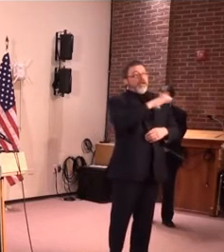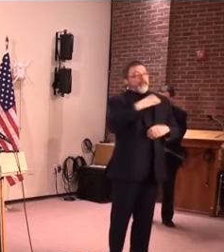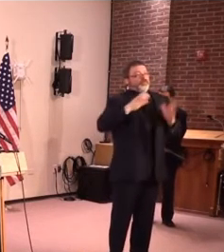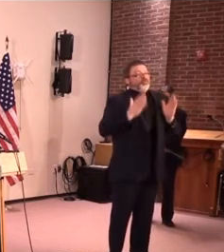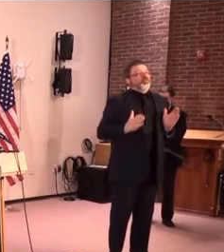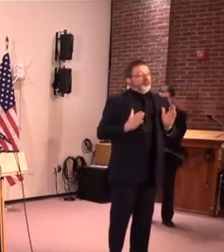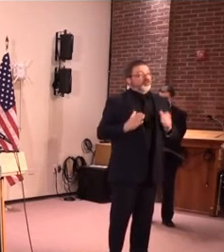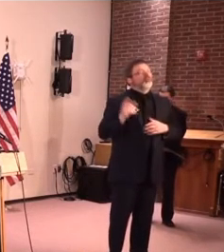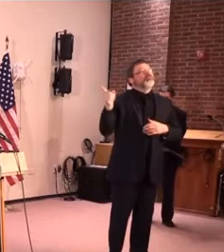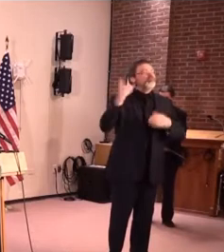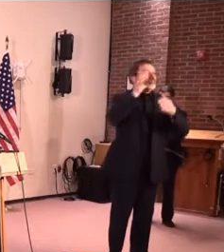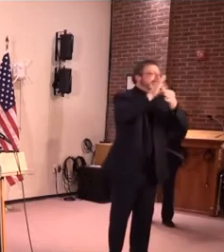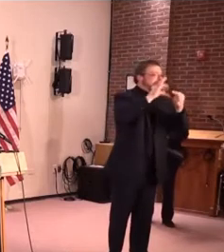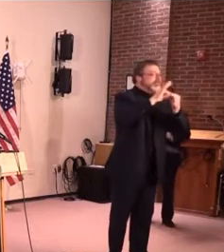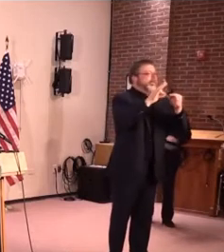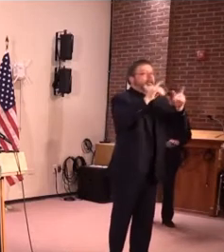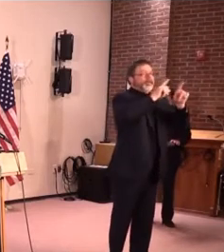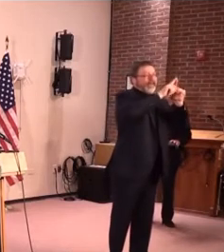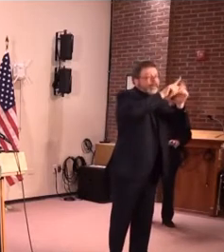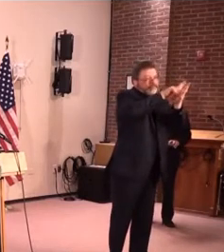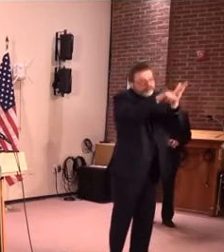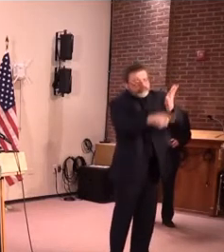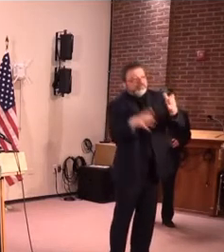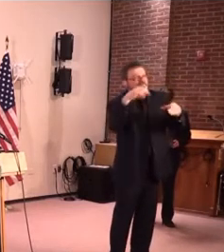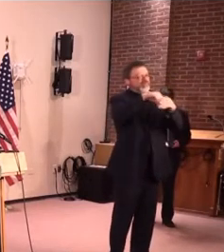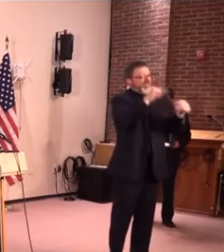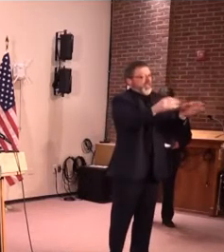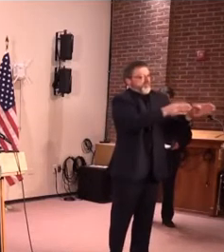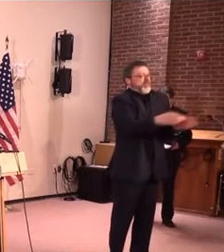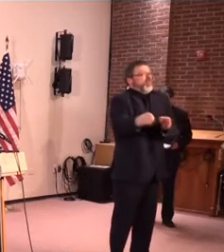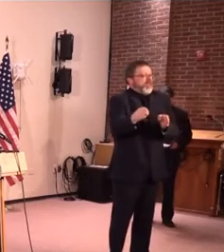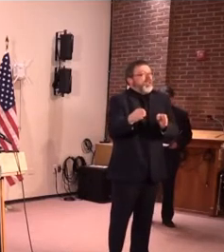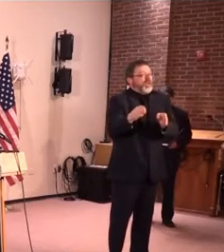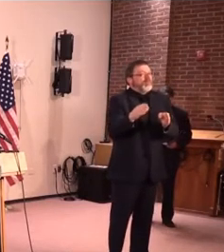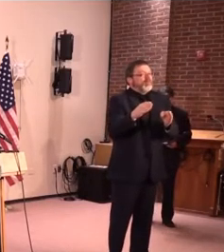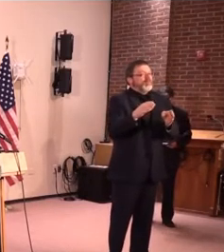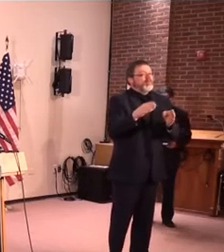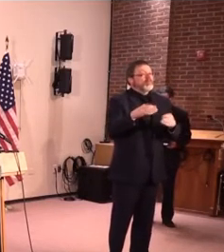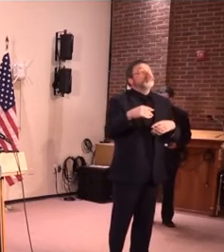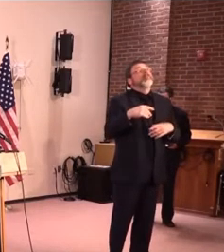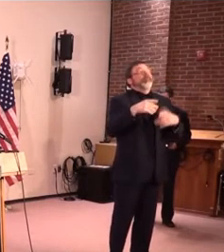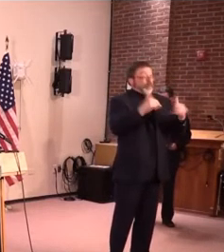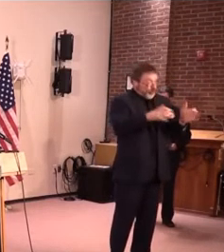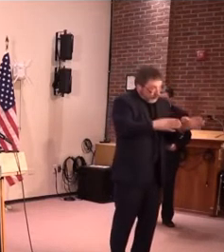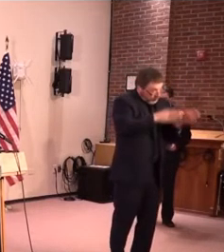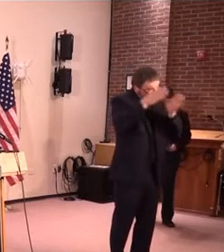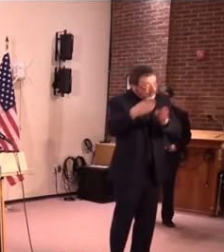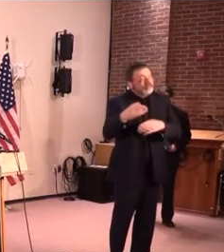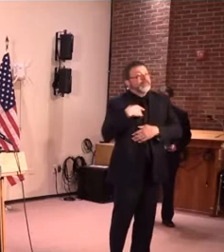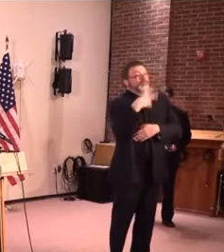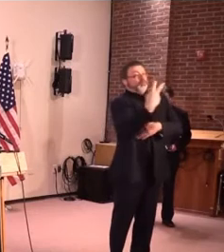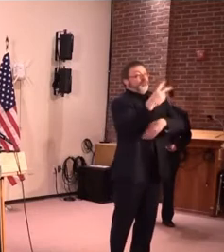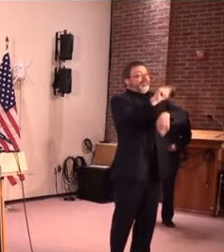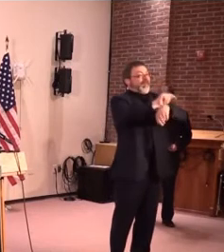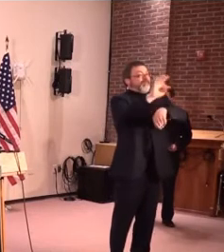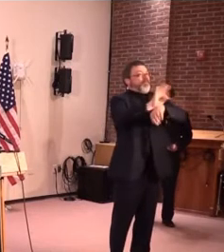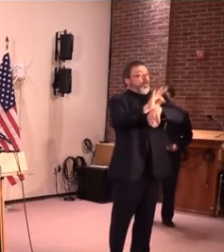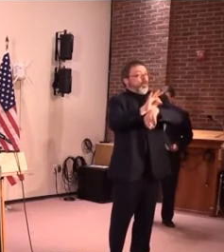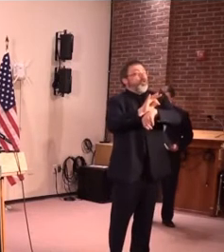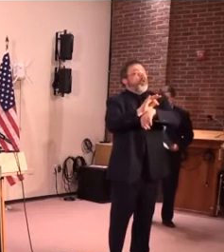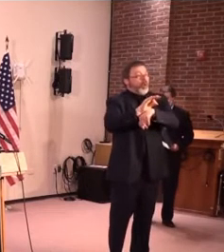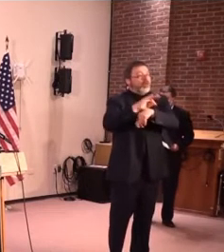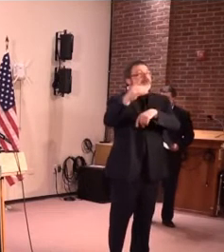aspects of the plan, as well as two task force members for their perspective on how this plan fits